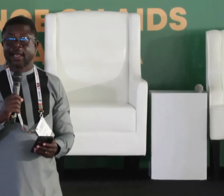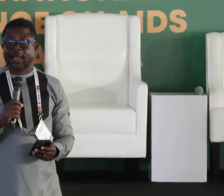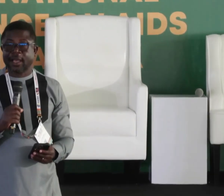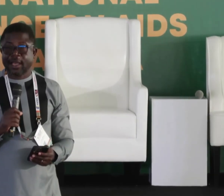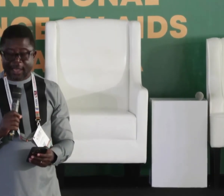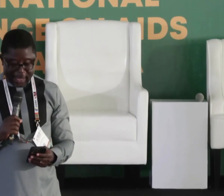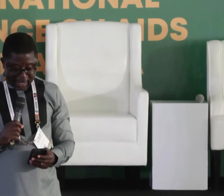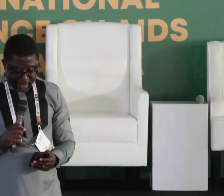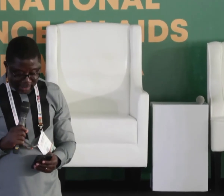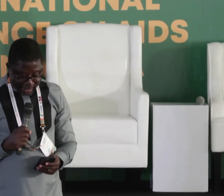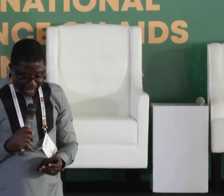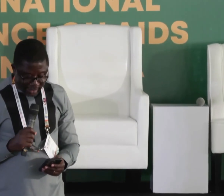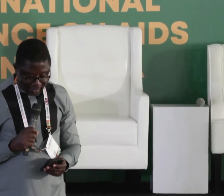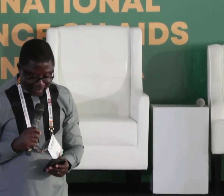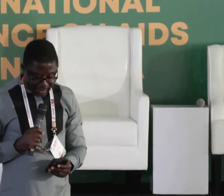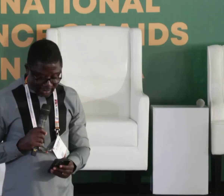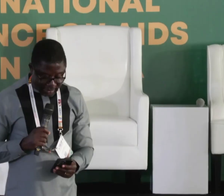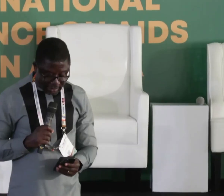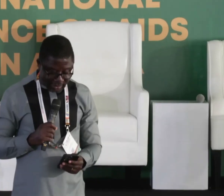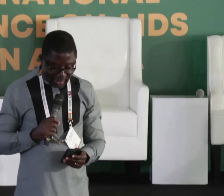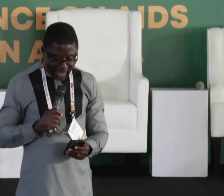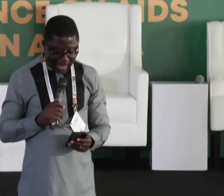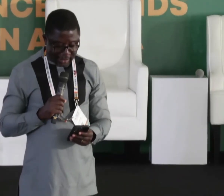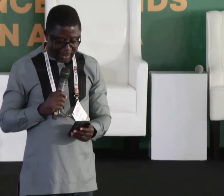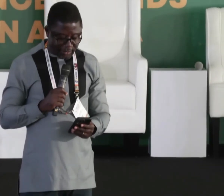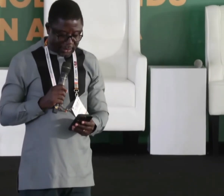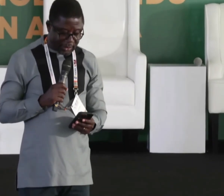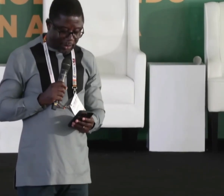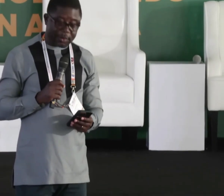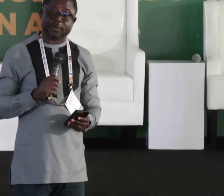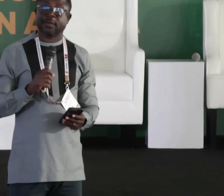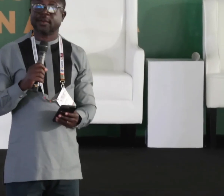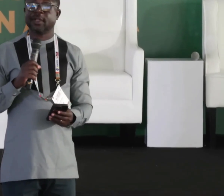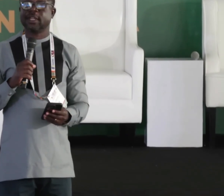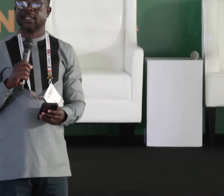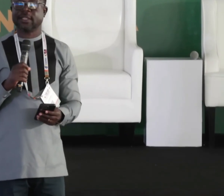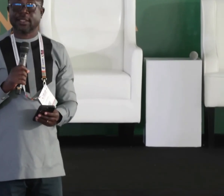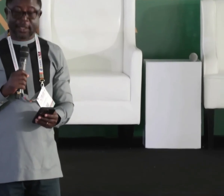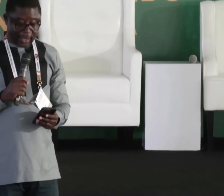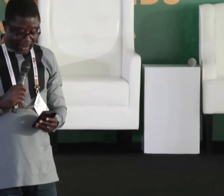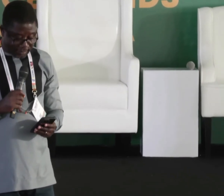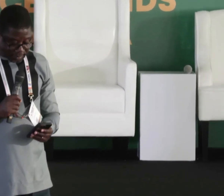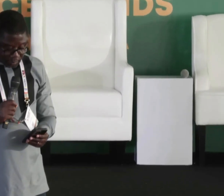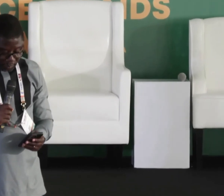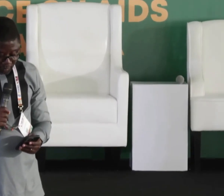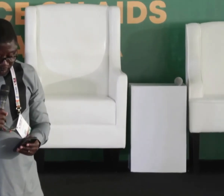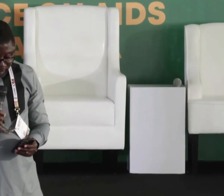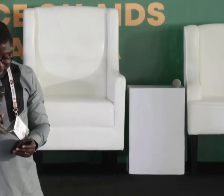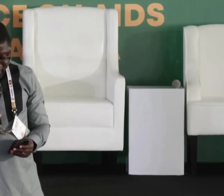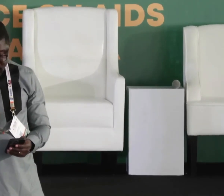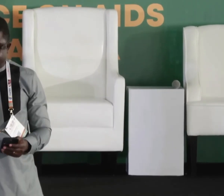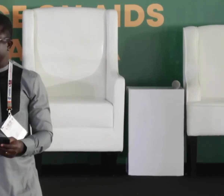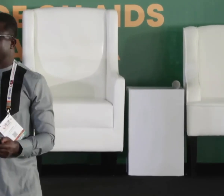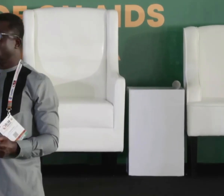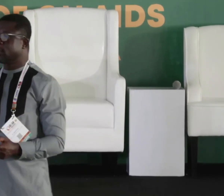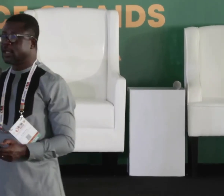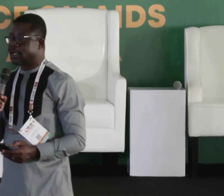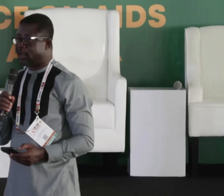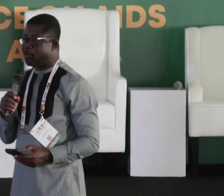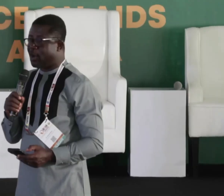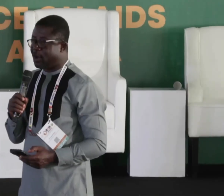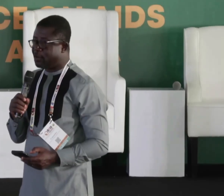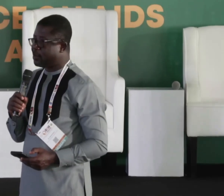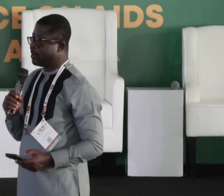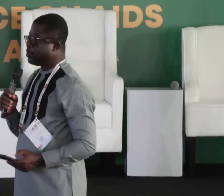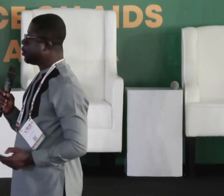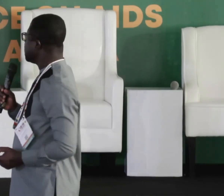researcher, and a clinical pharmacist at the University of Nigeria. He has co-authored a number